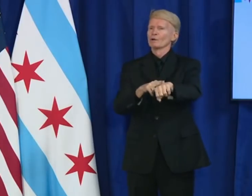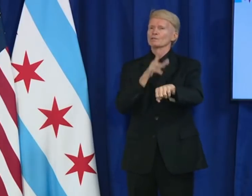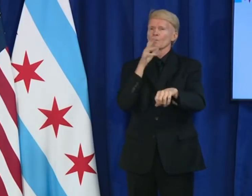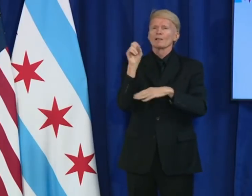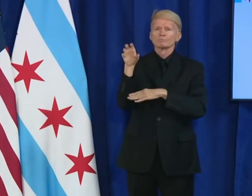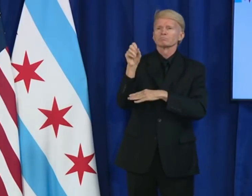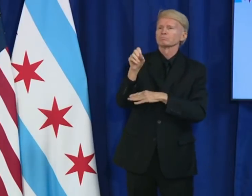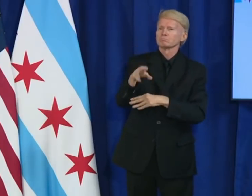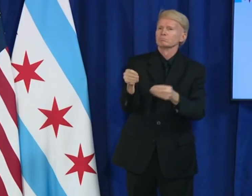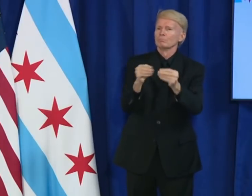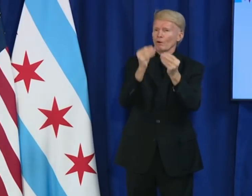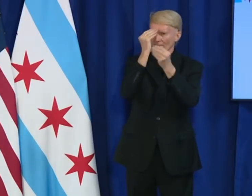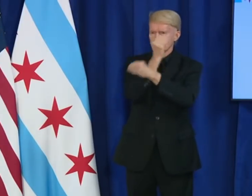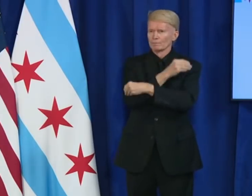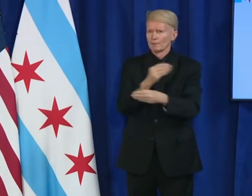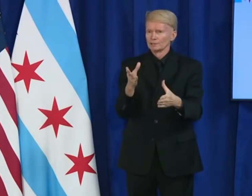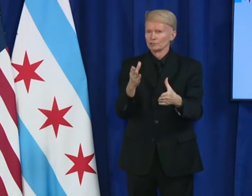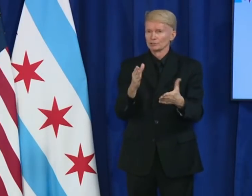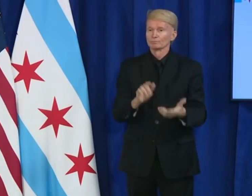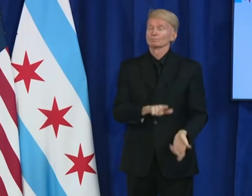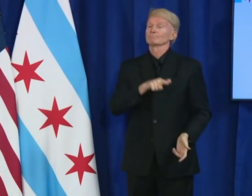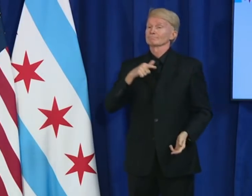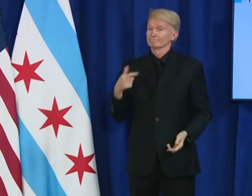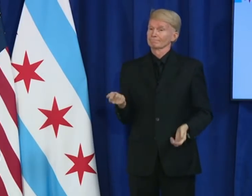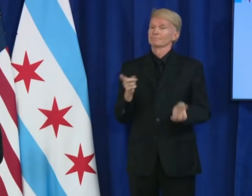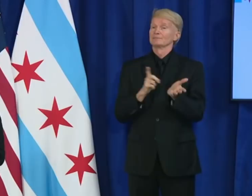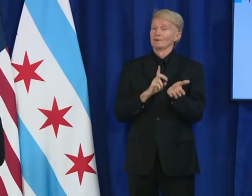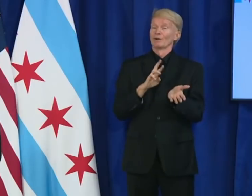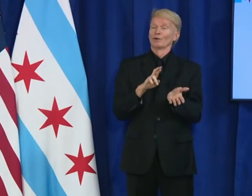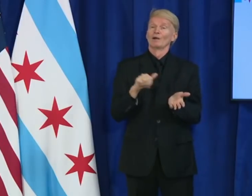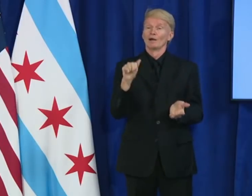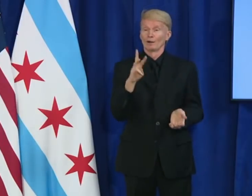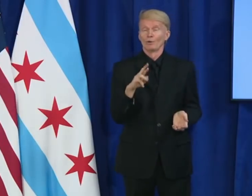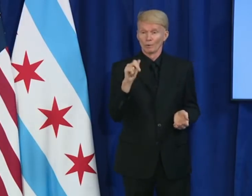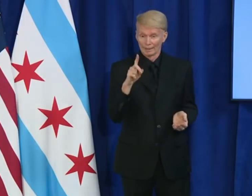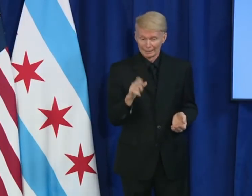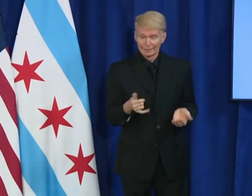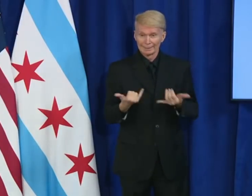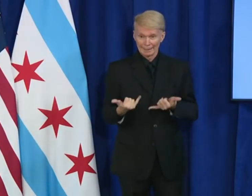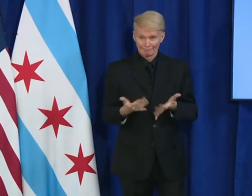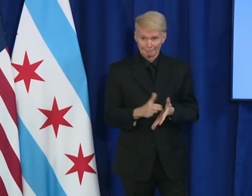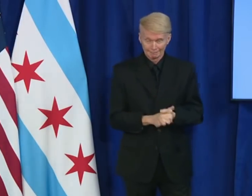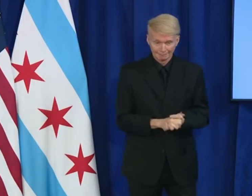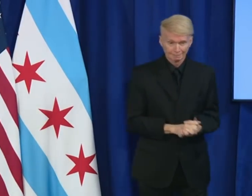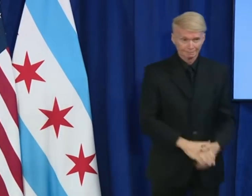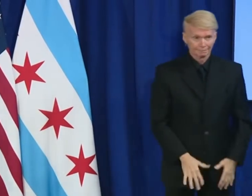additional information. And I will turn it back over to Dr. Arwady at this time.